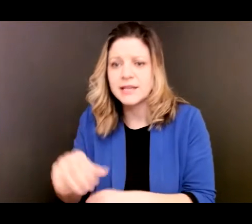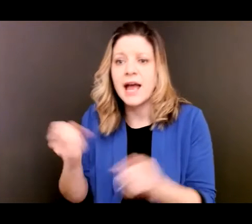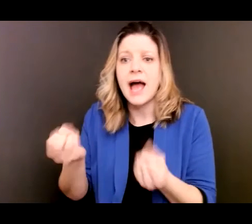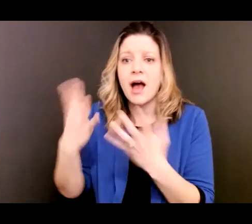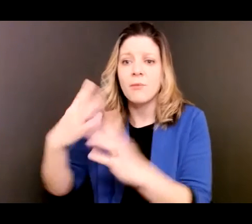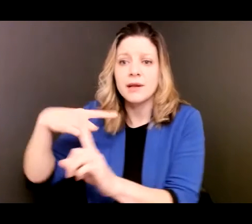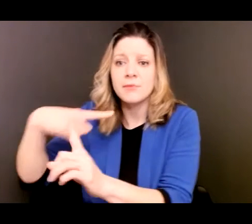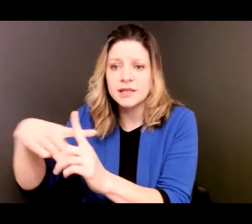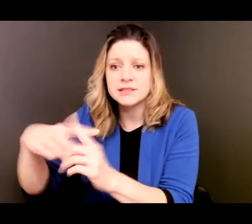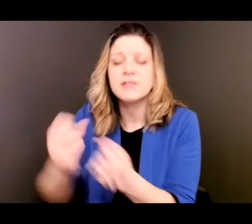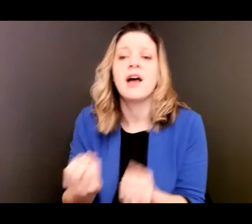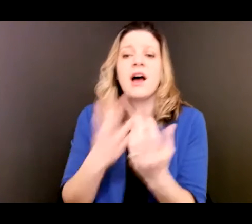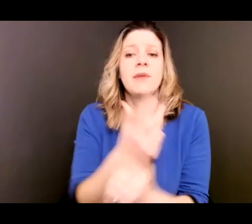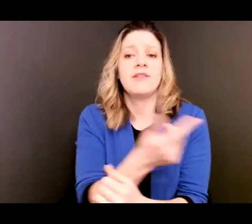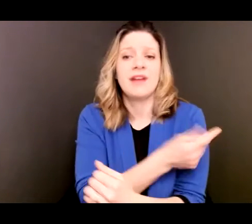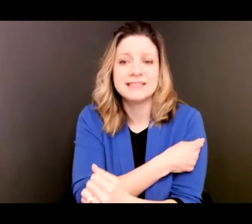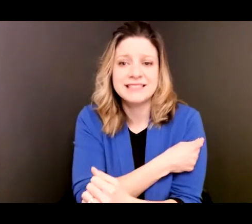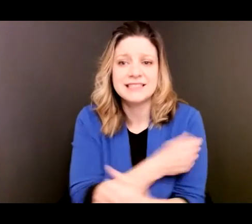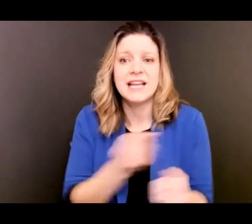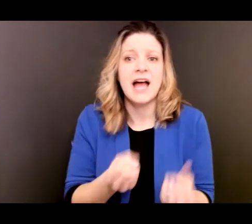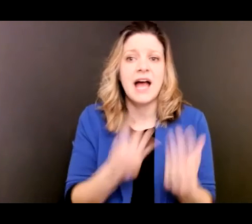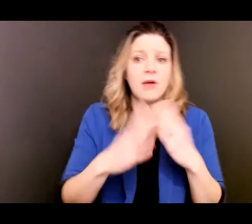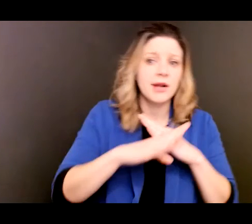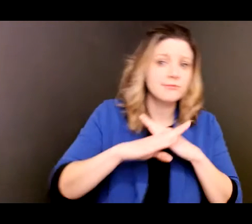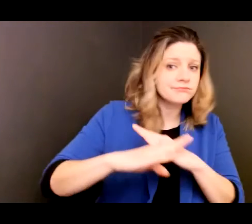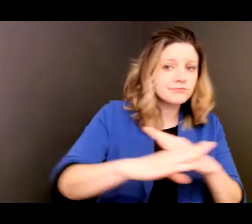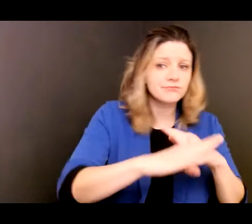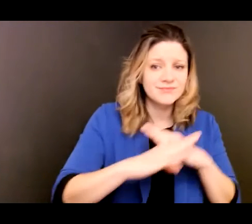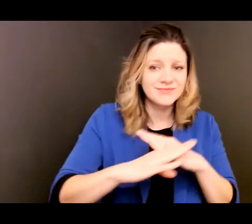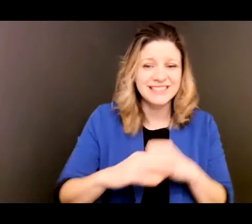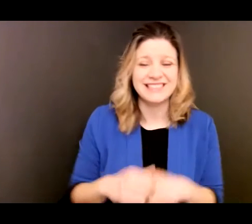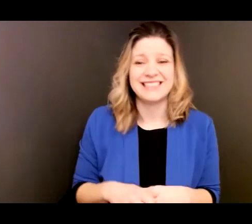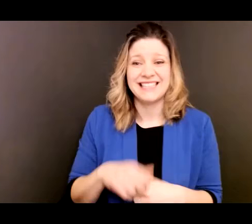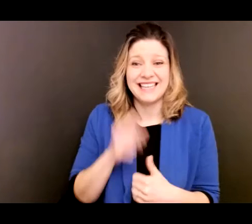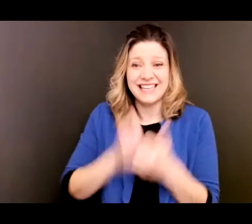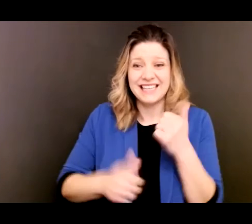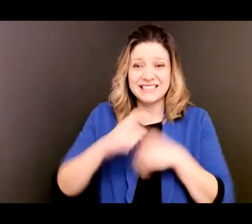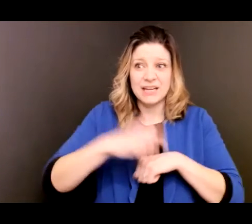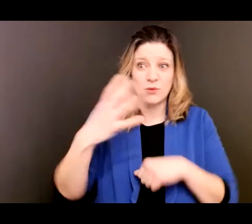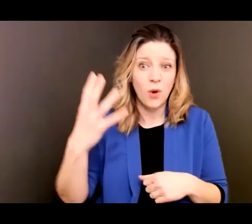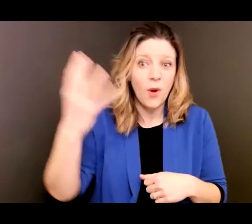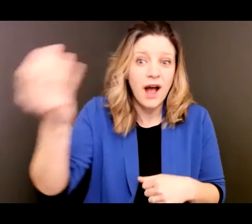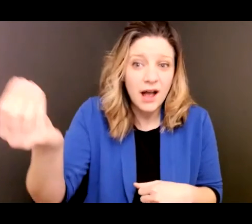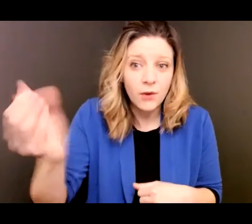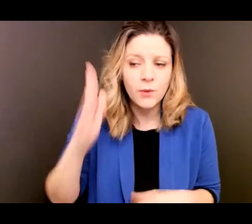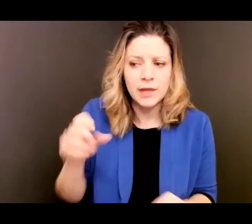vaccination progress, weigh risks and benefits with care, and make